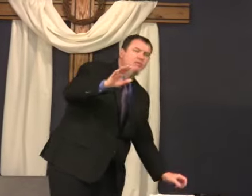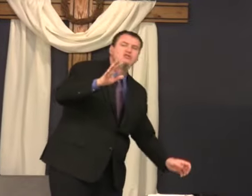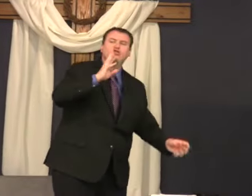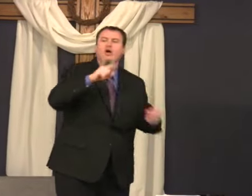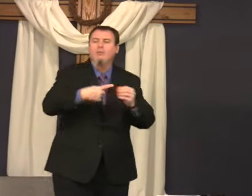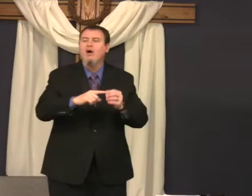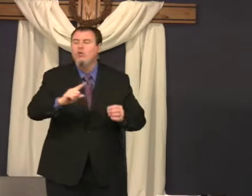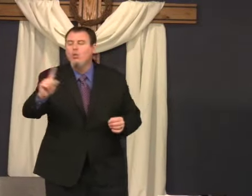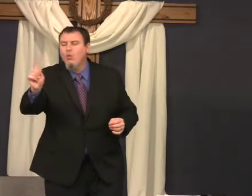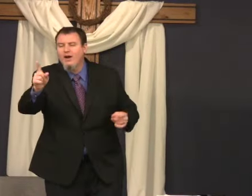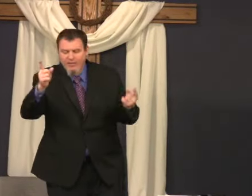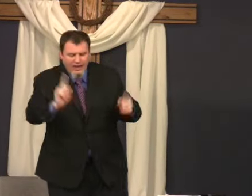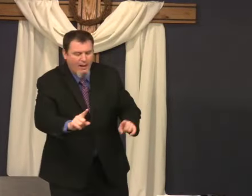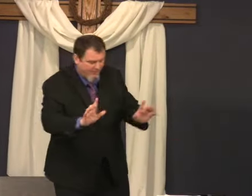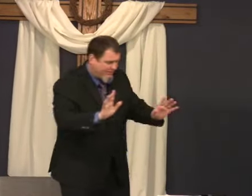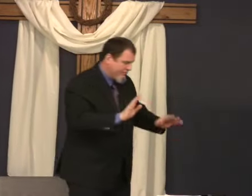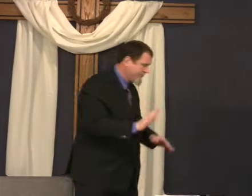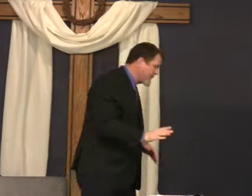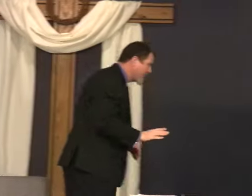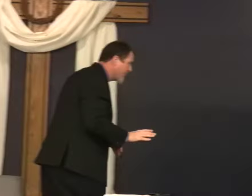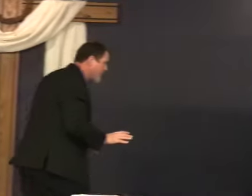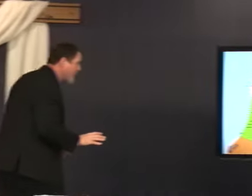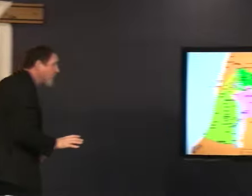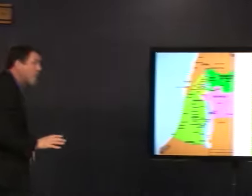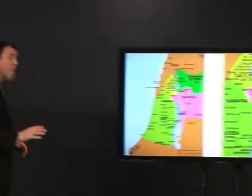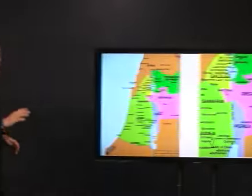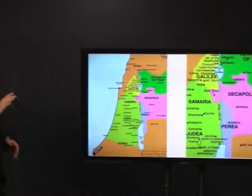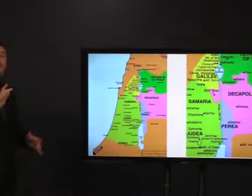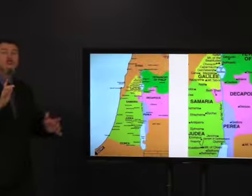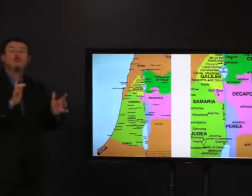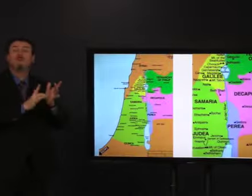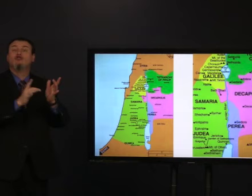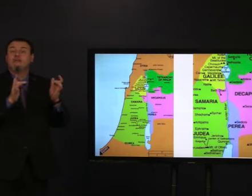Oh, let's talk about where this happened.